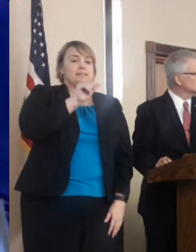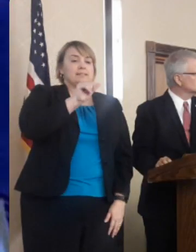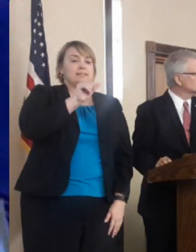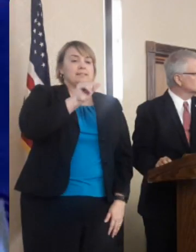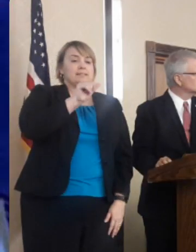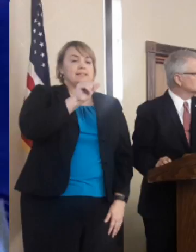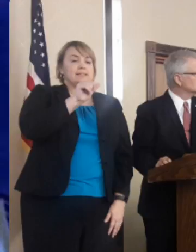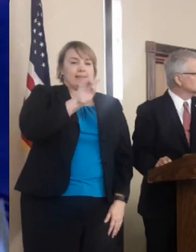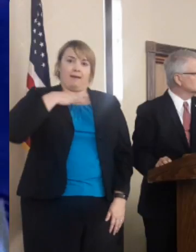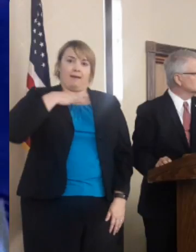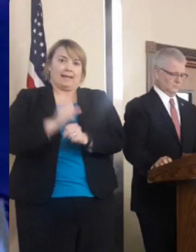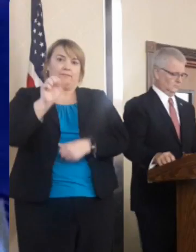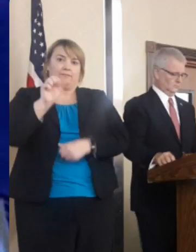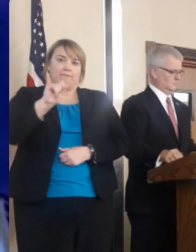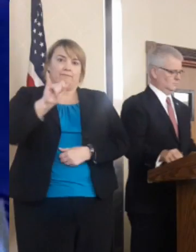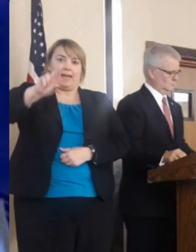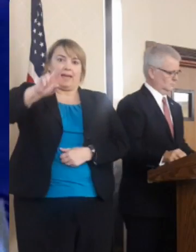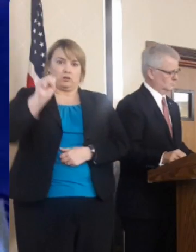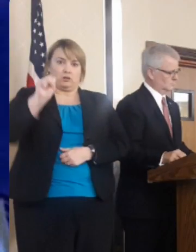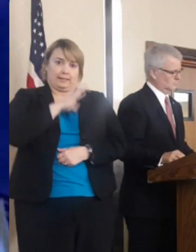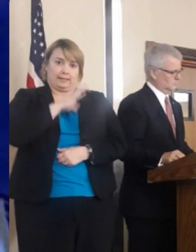If you'll turn to that page.